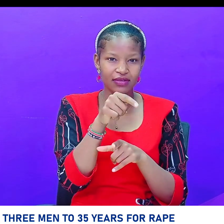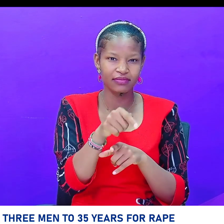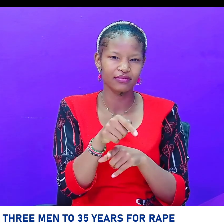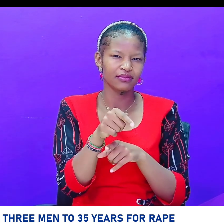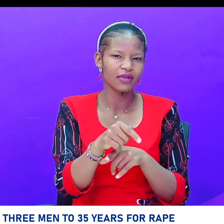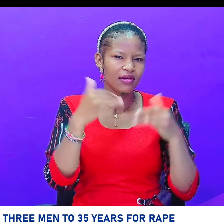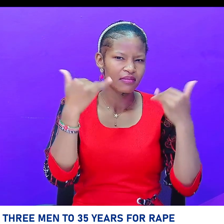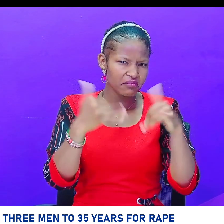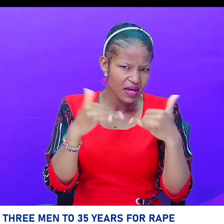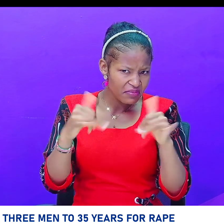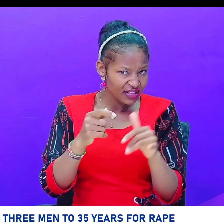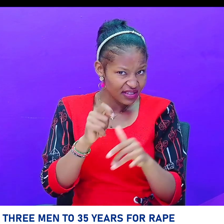involved in the act.